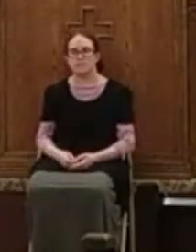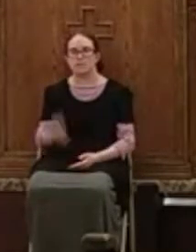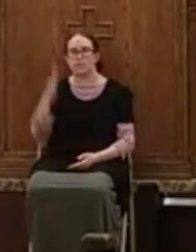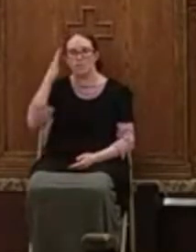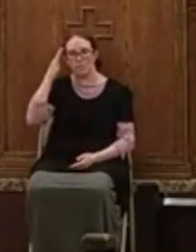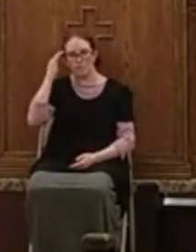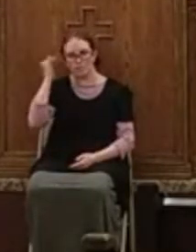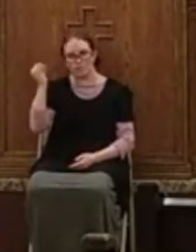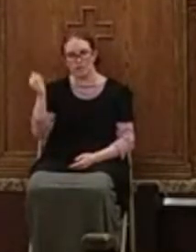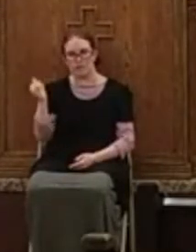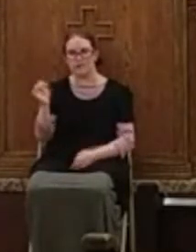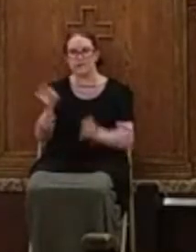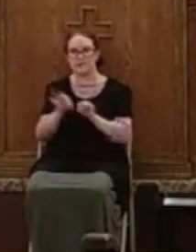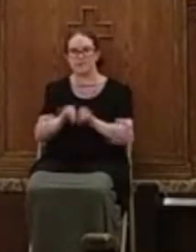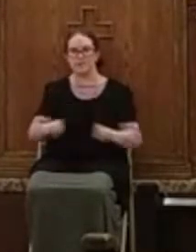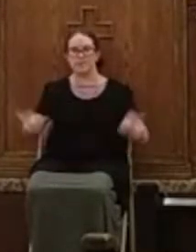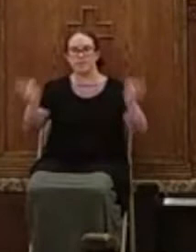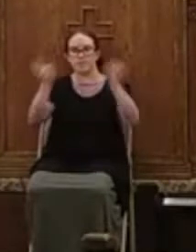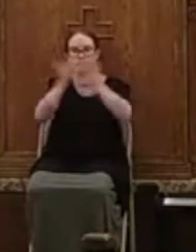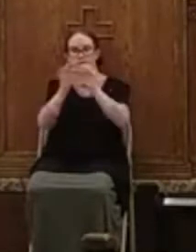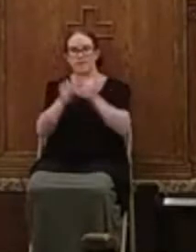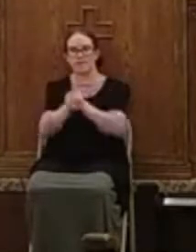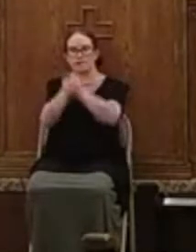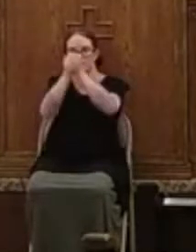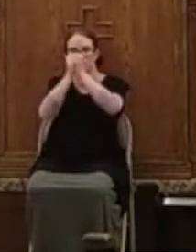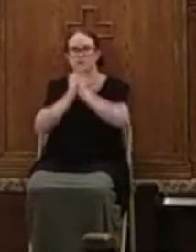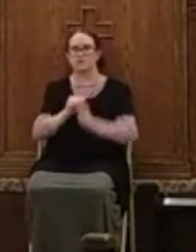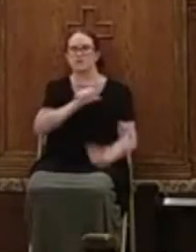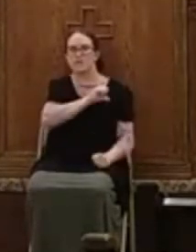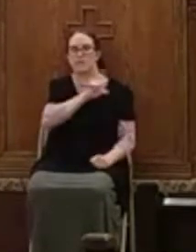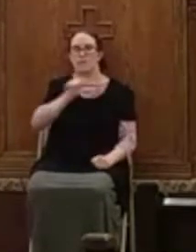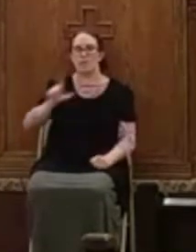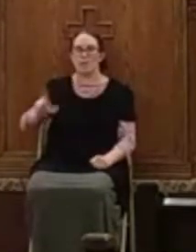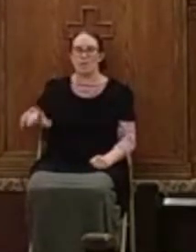Why is it important that you worship the Lord